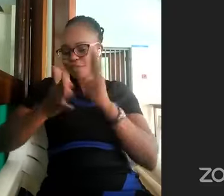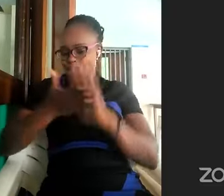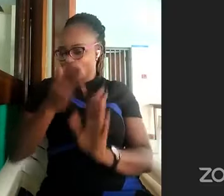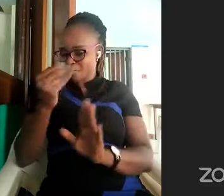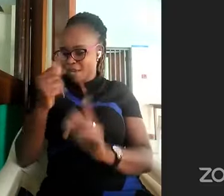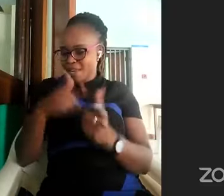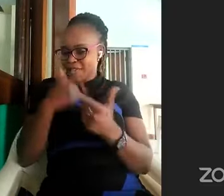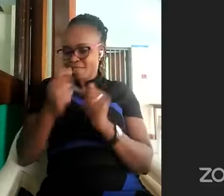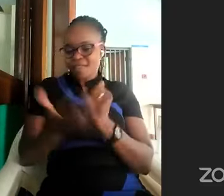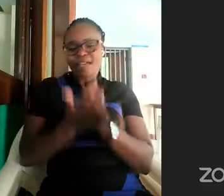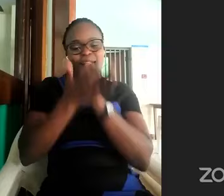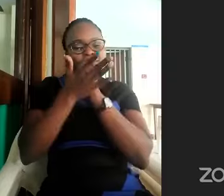Asante